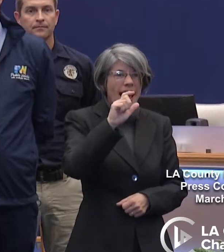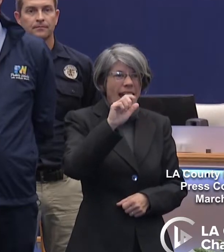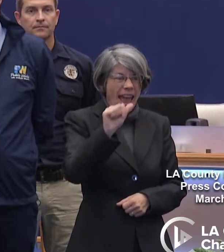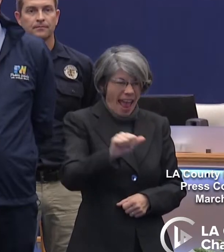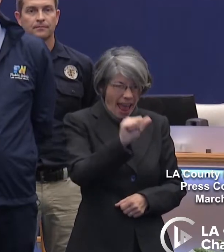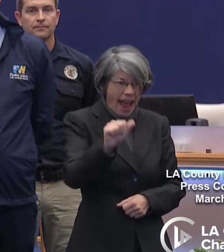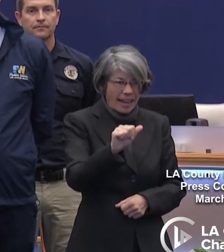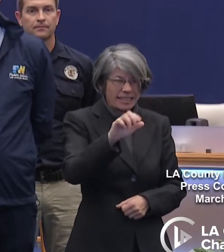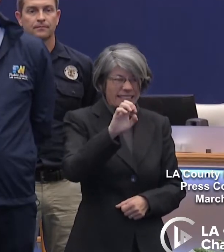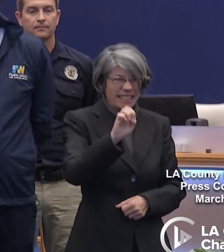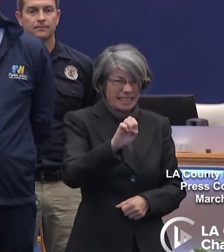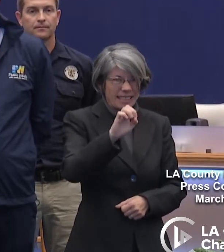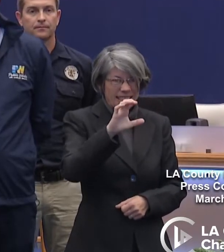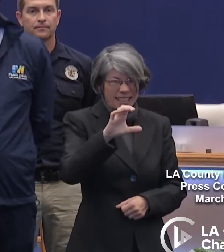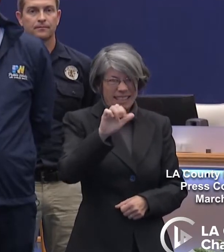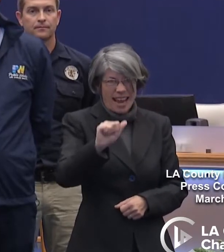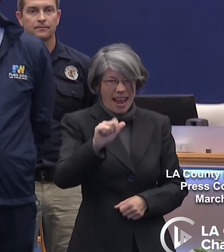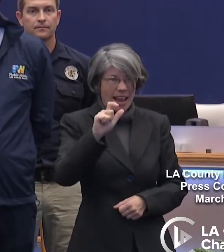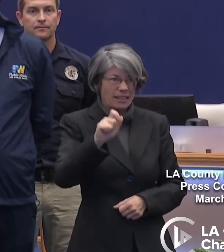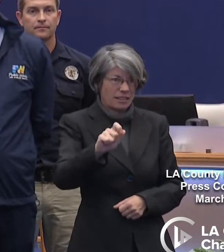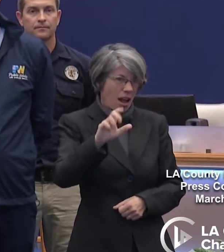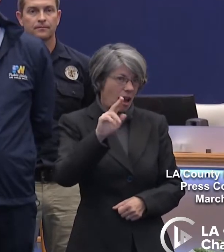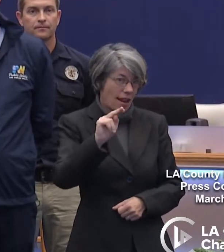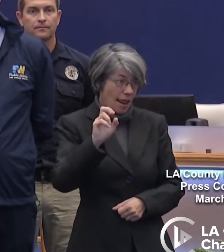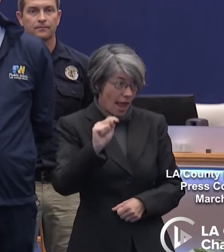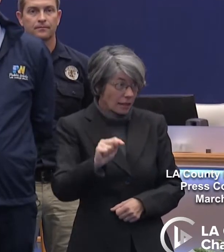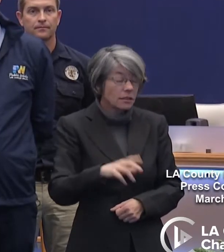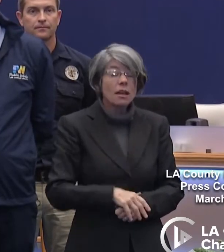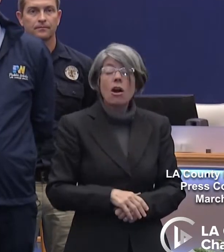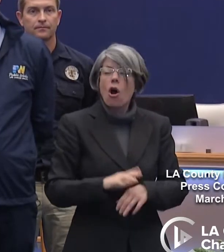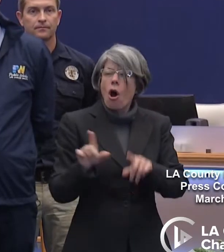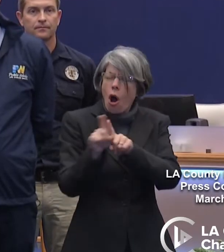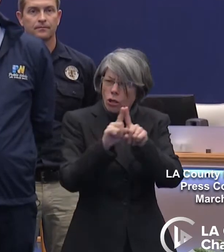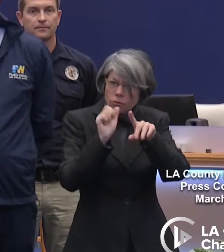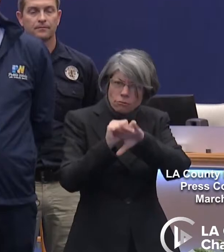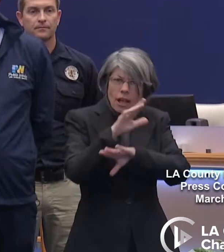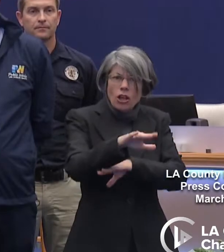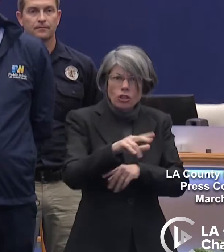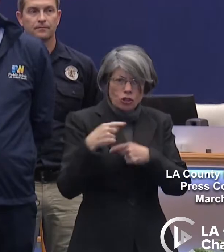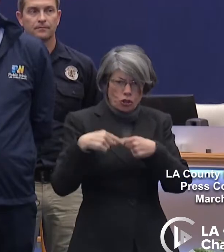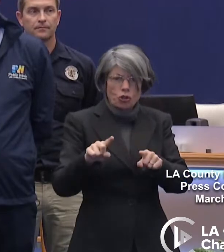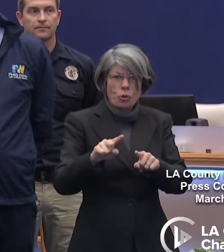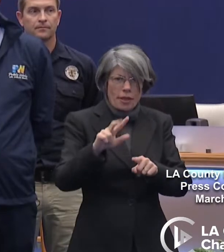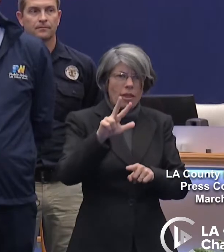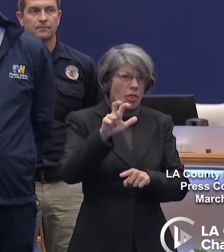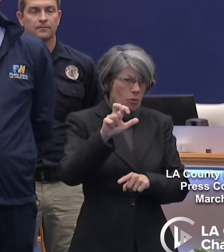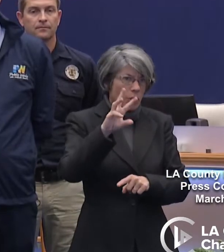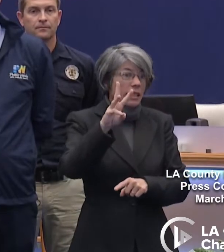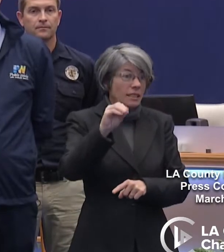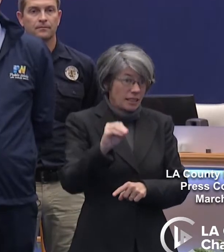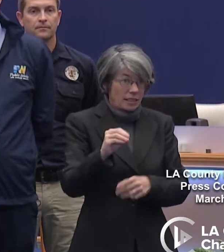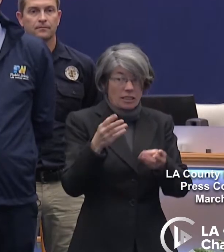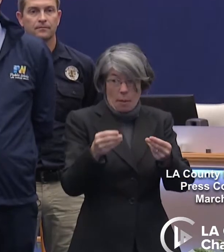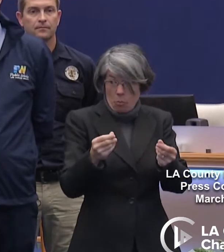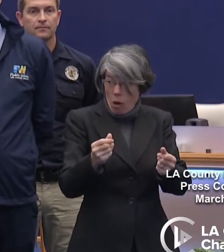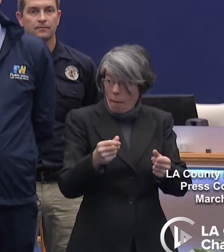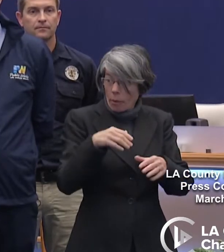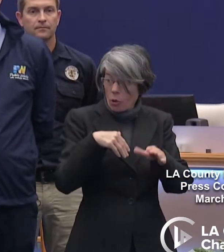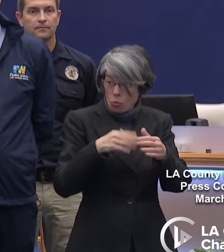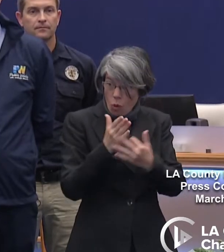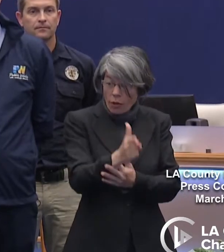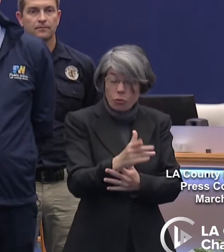ecc.net. Property owners can also submit the forms in person during the 360 property walkthrough